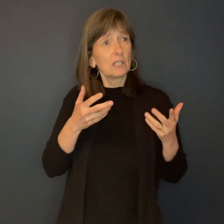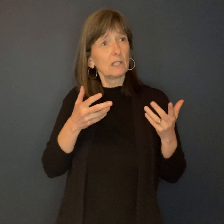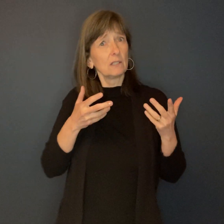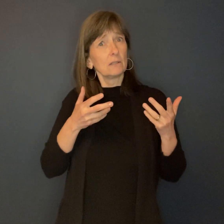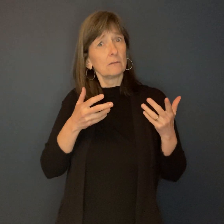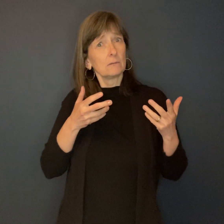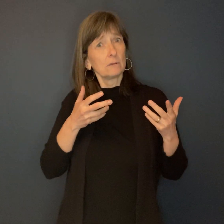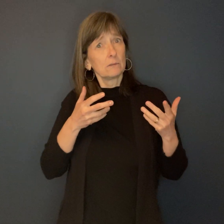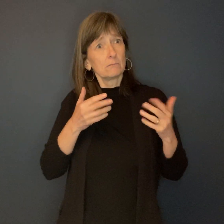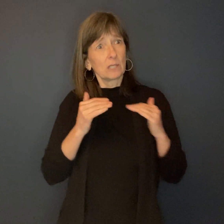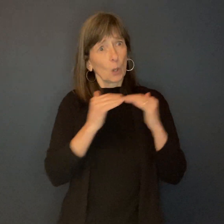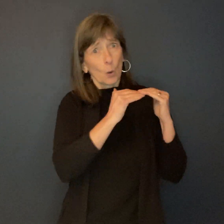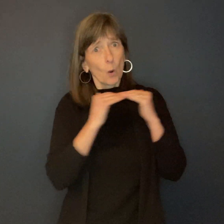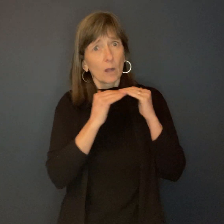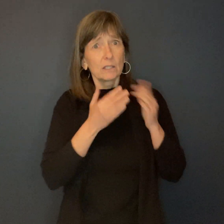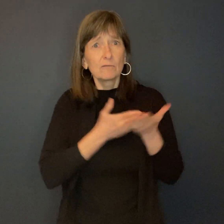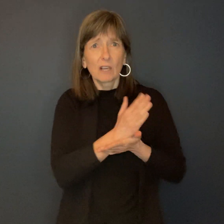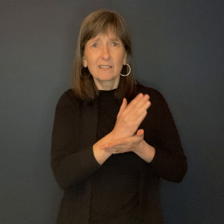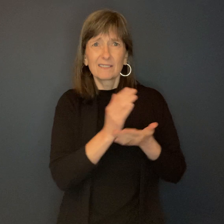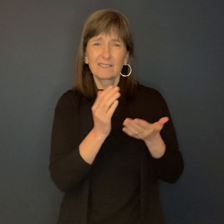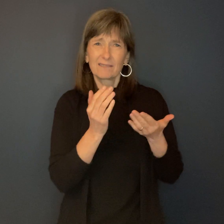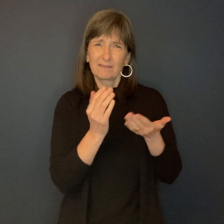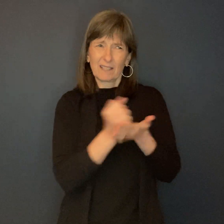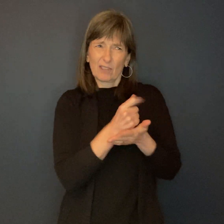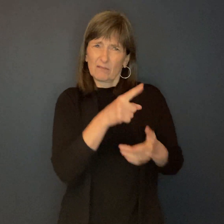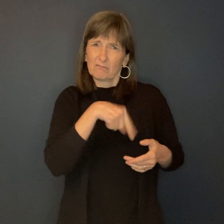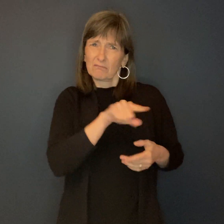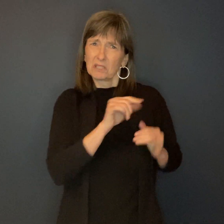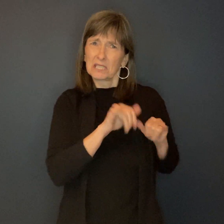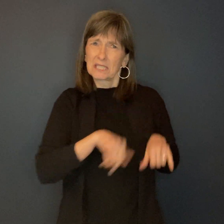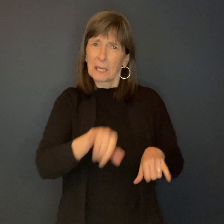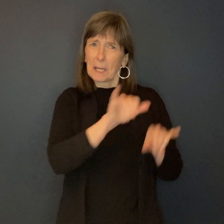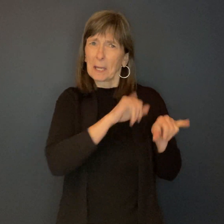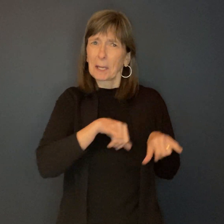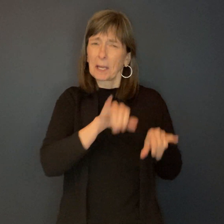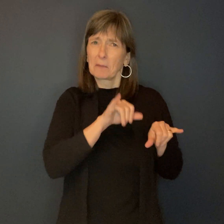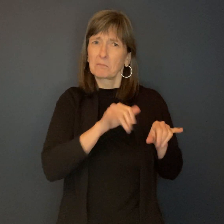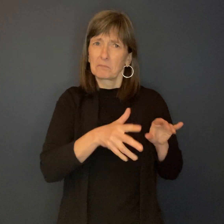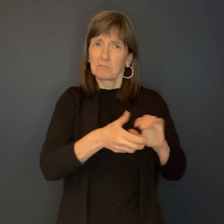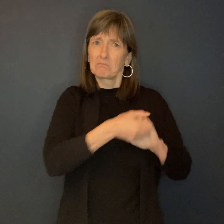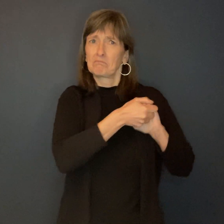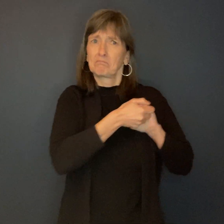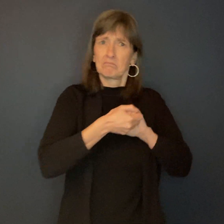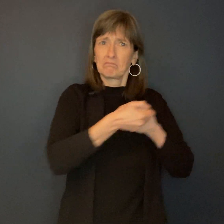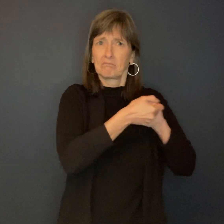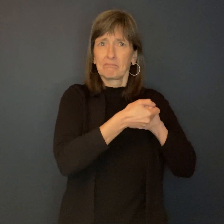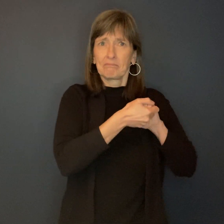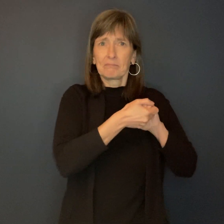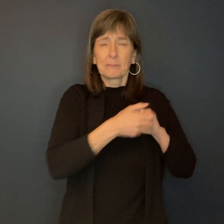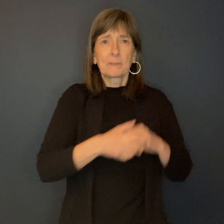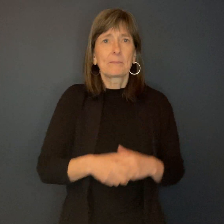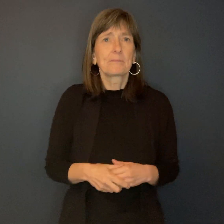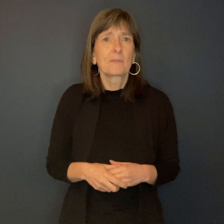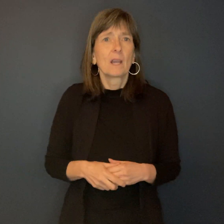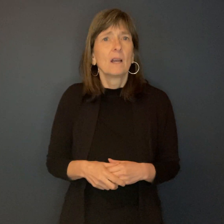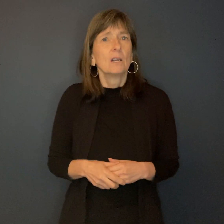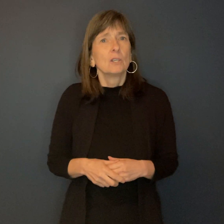opportunity, equality rights, etc. So I guess it wasn't too long before we